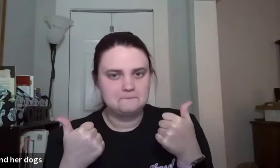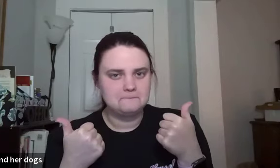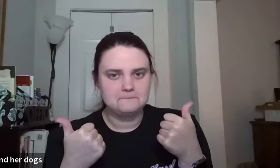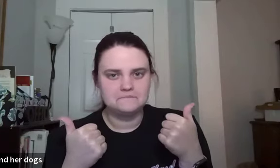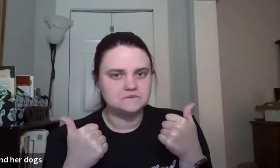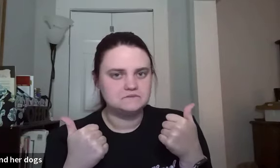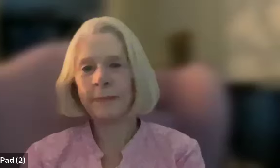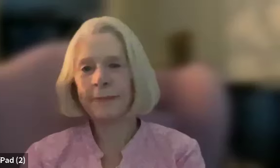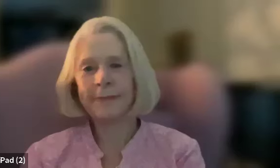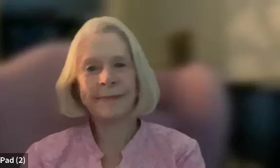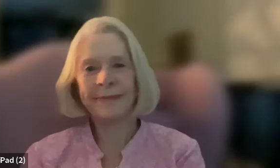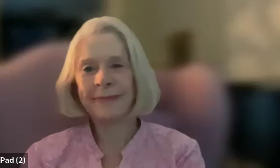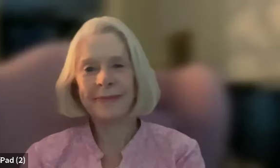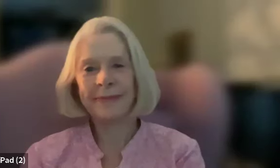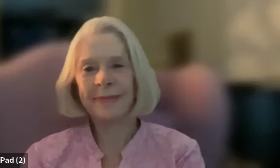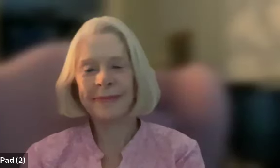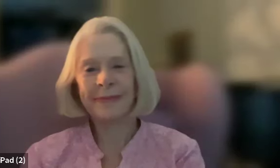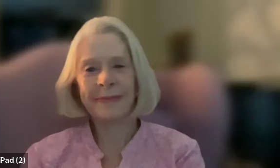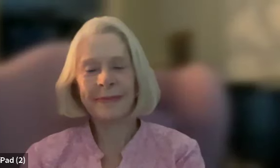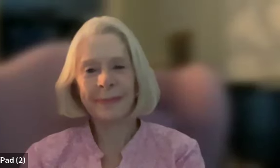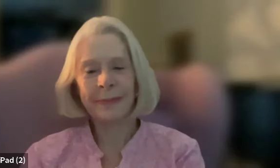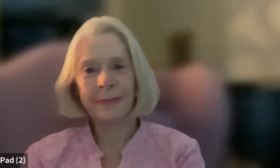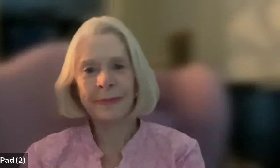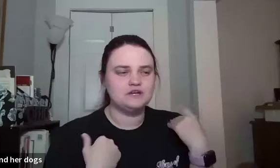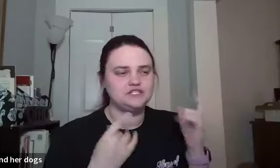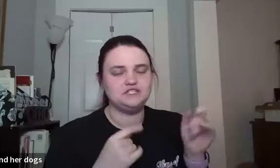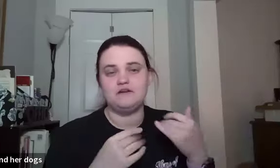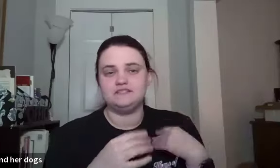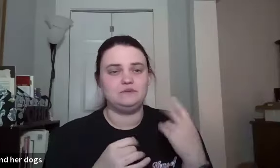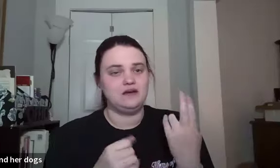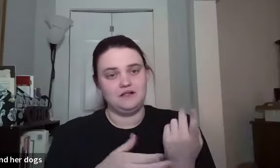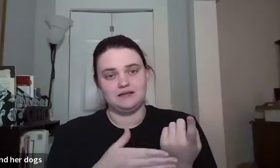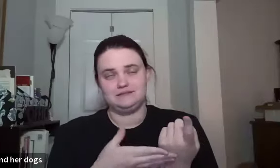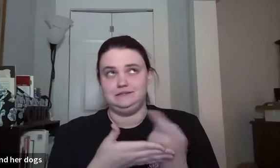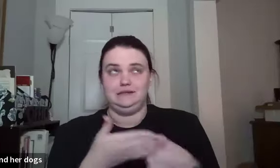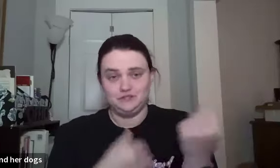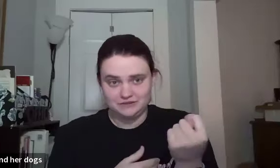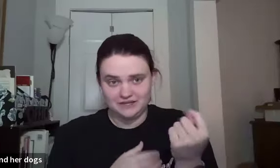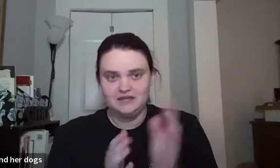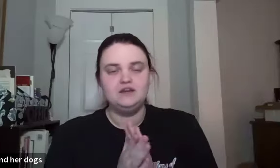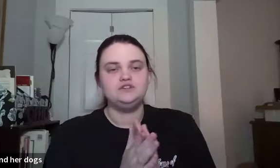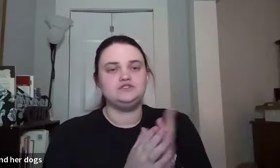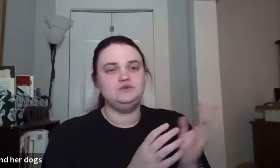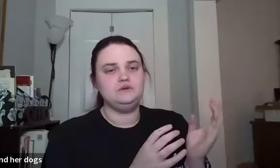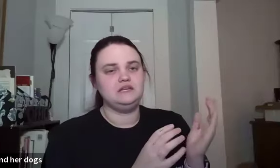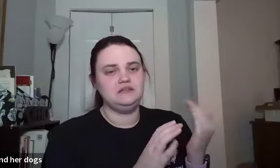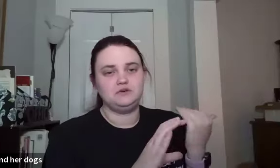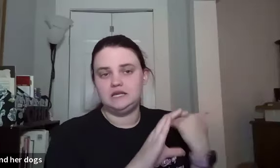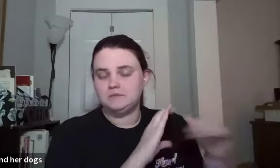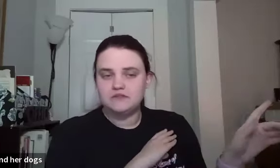You're good. All right, perfect. If you guys do have any other questions, obviously we have class next Tuesday. So you can either email them